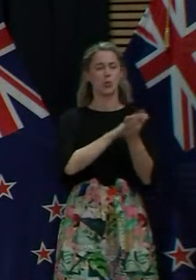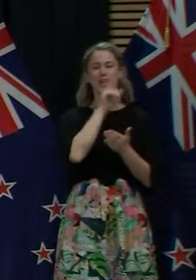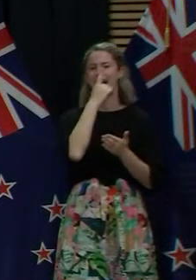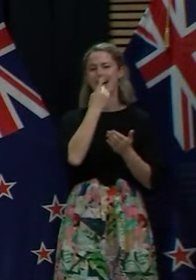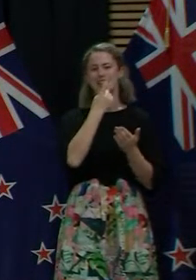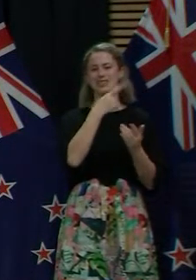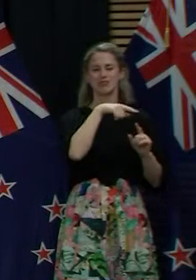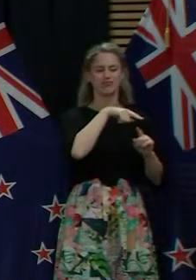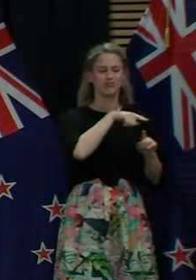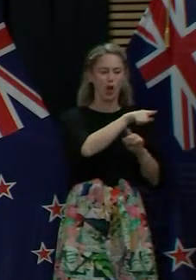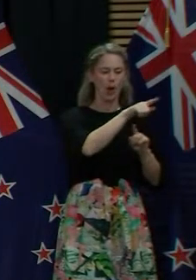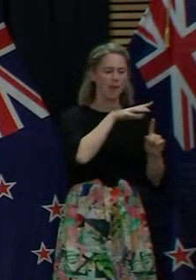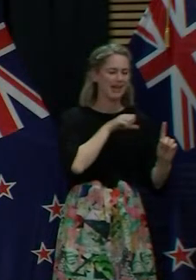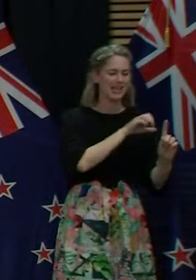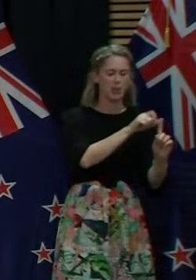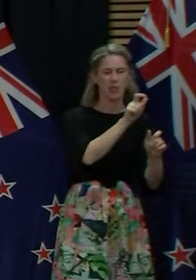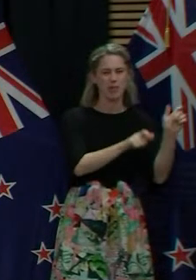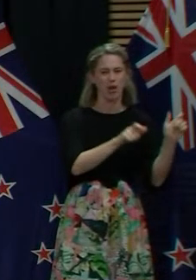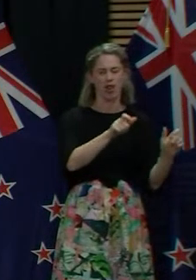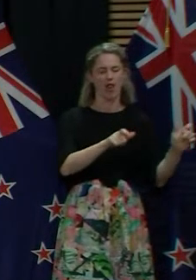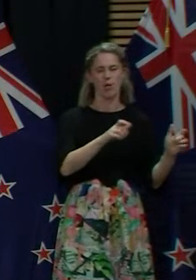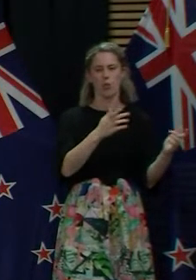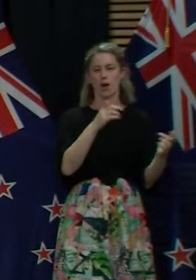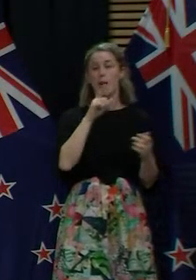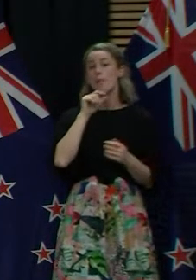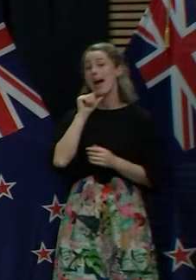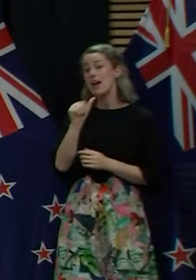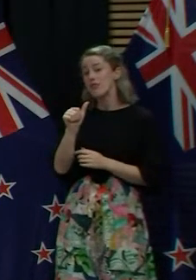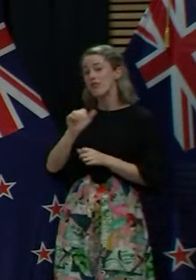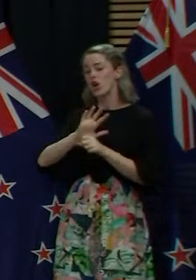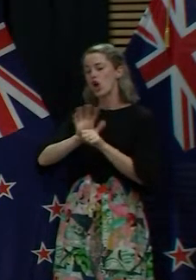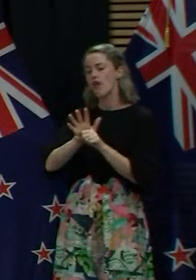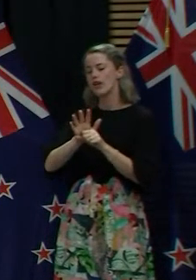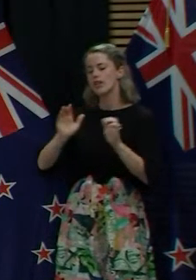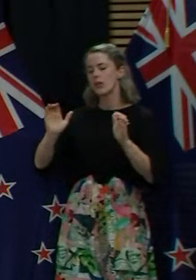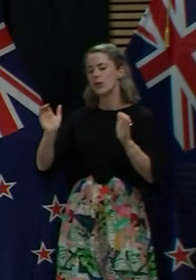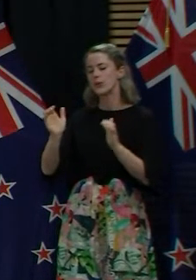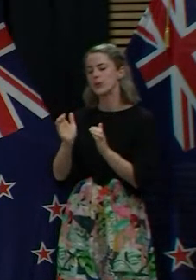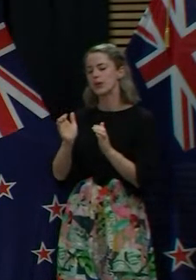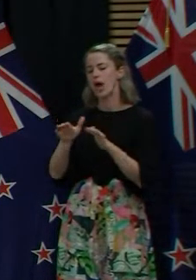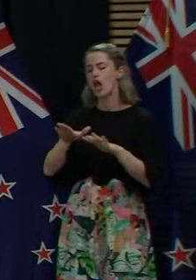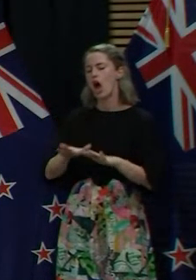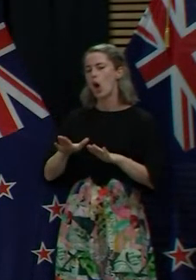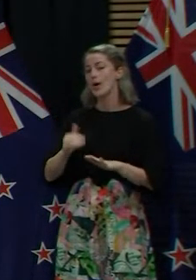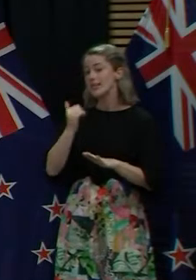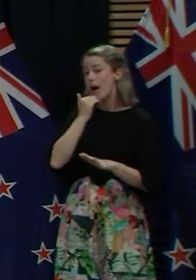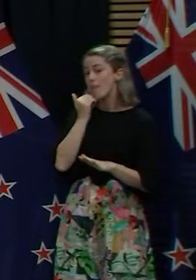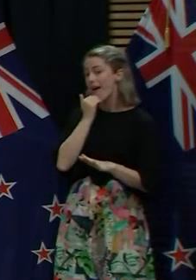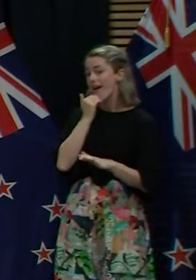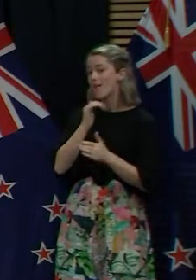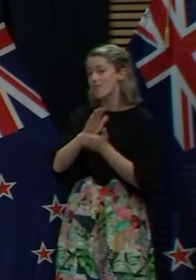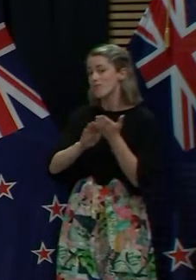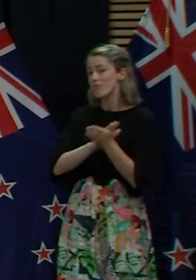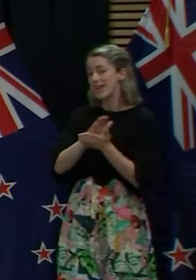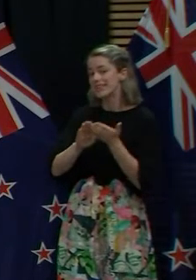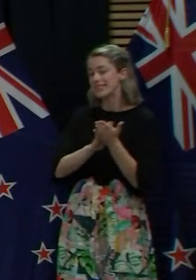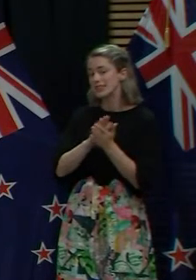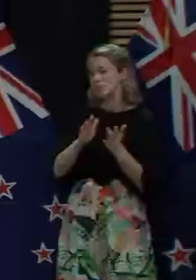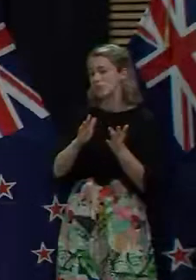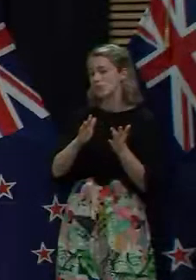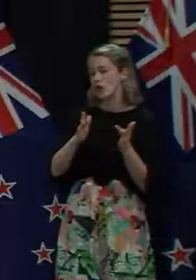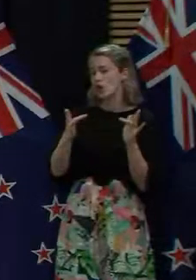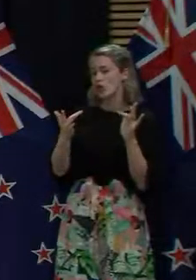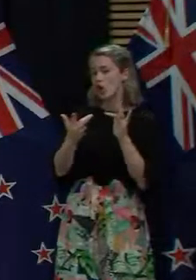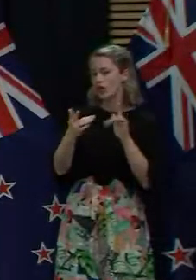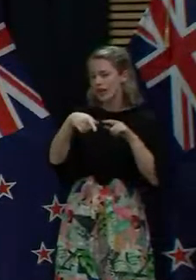tracing system in the world. If we can maintain a low level of cases, then our contact tracing